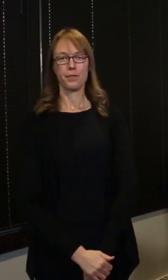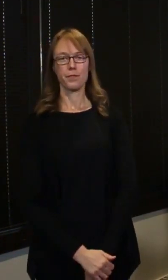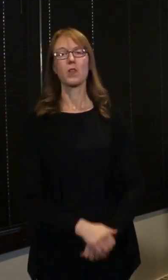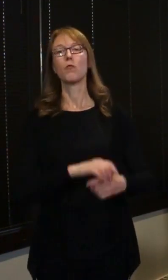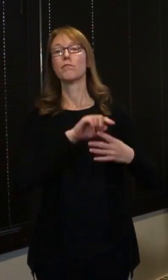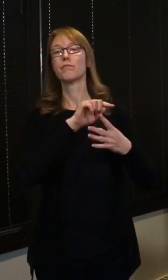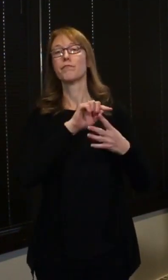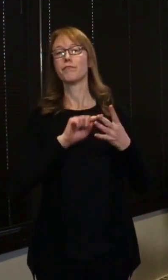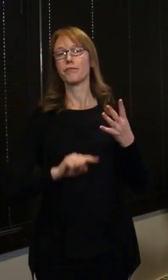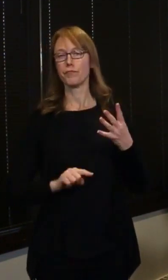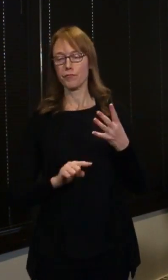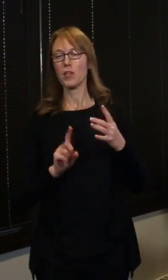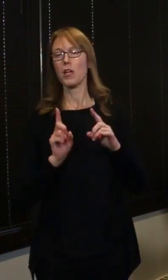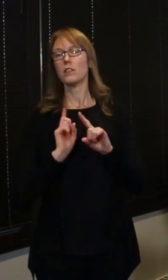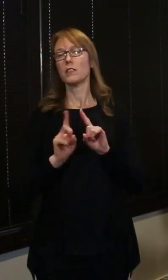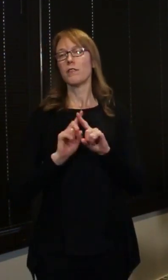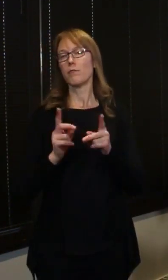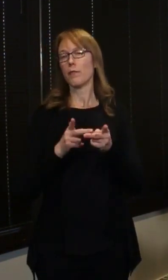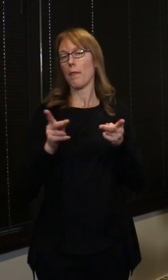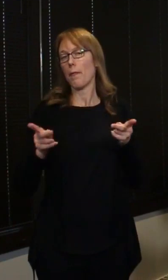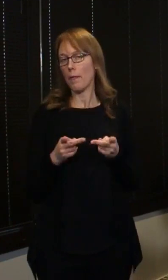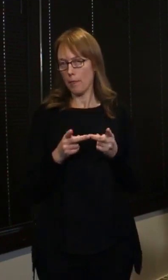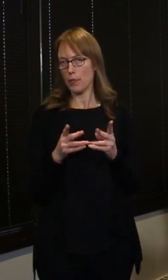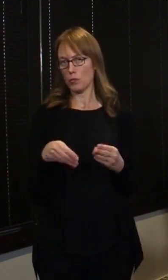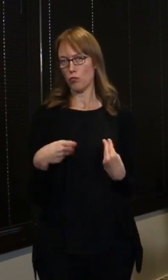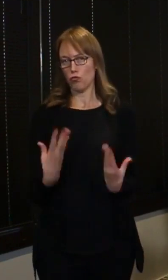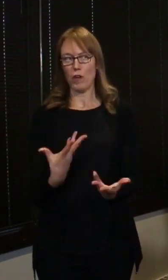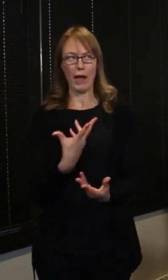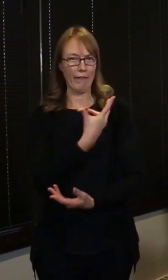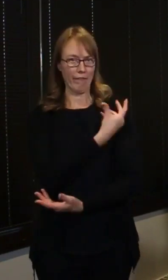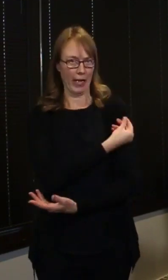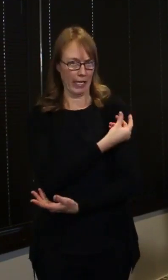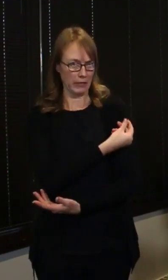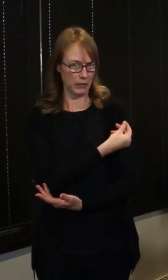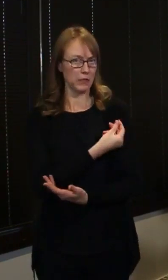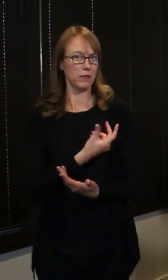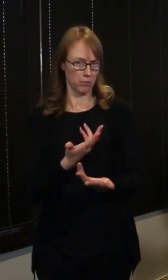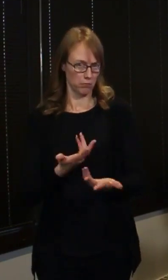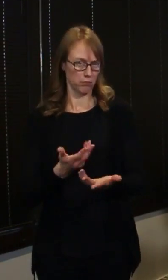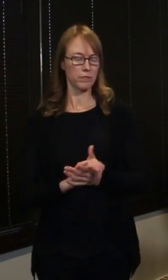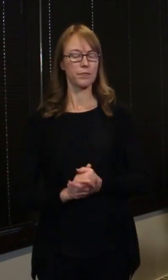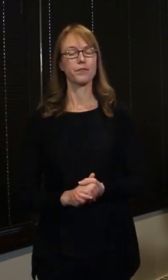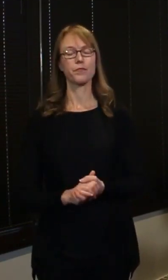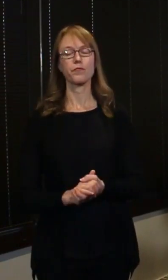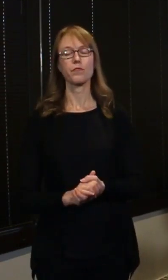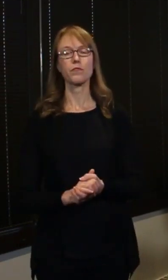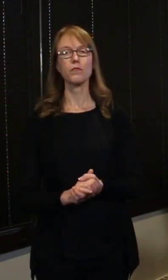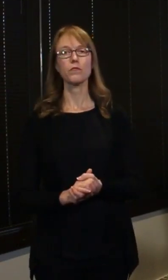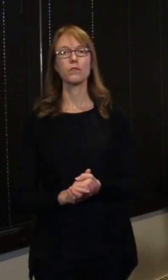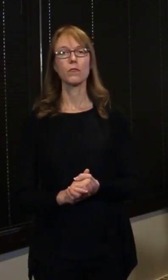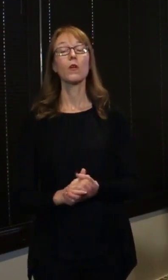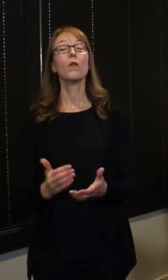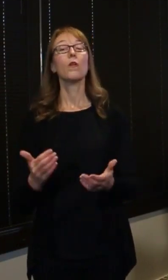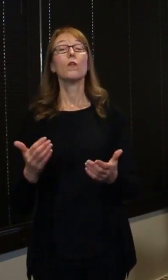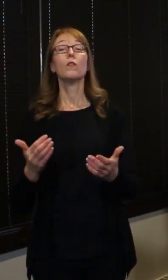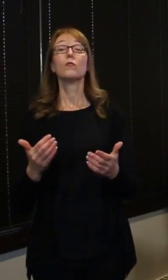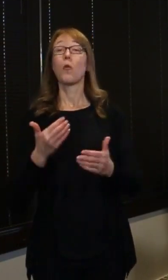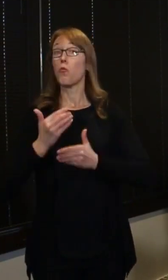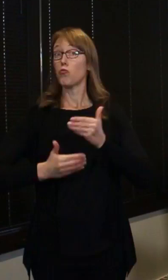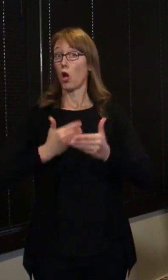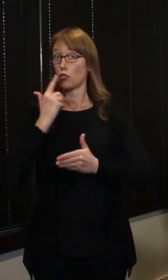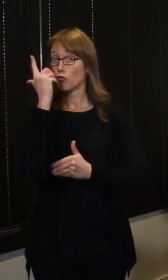area. And so what should be happening is the pre-registration for